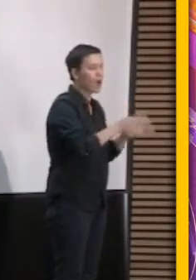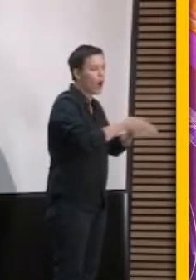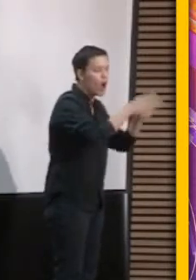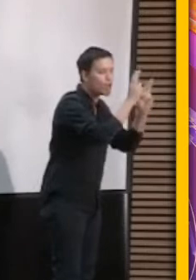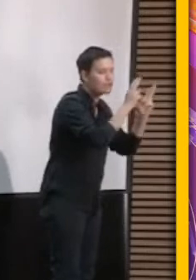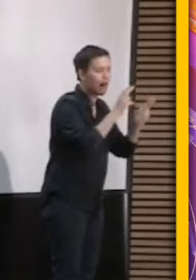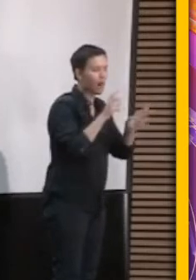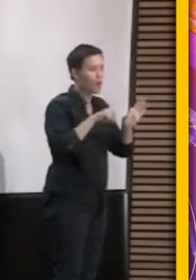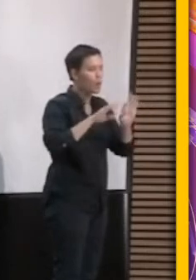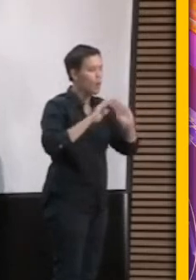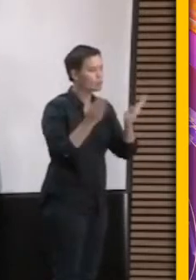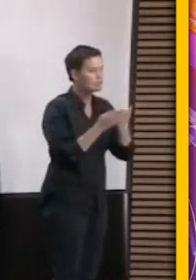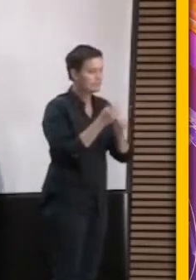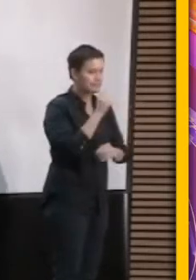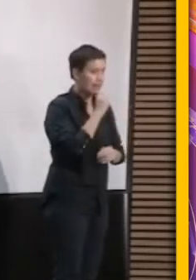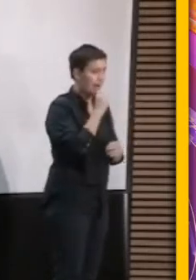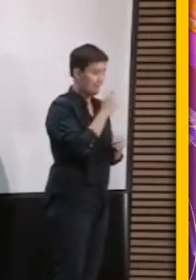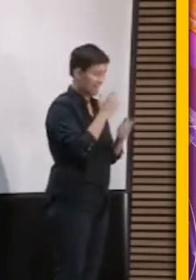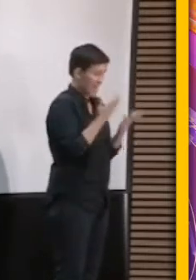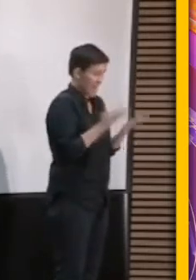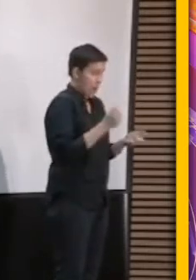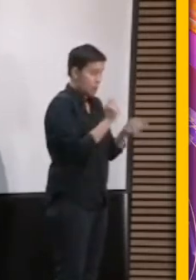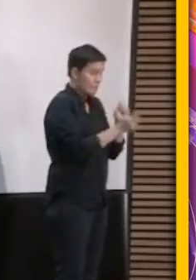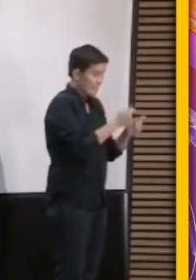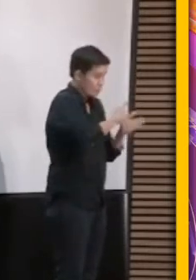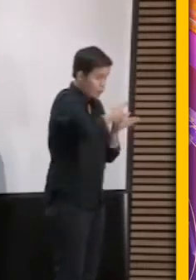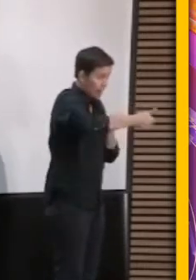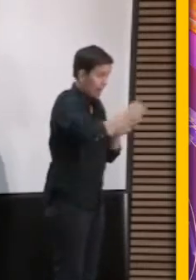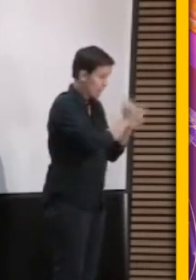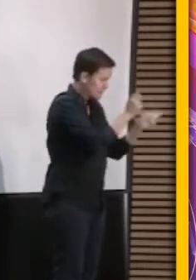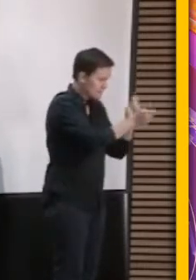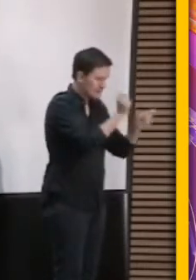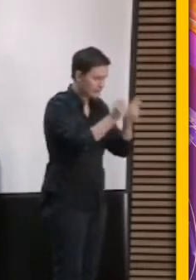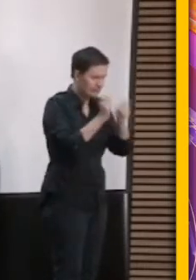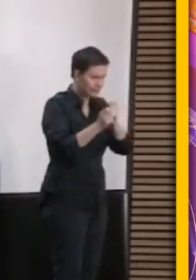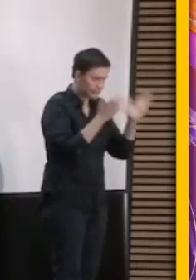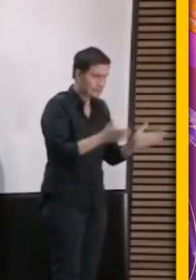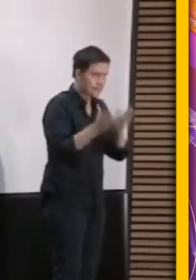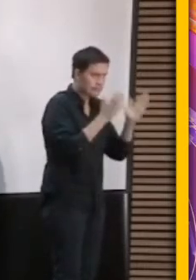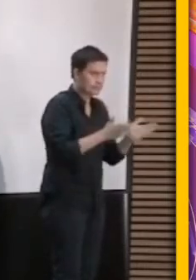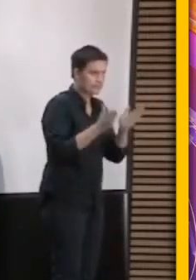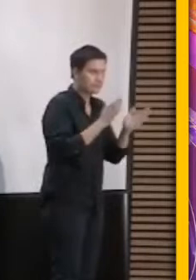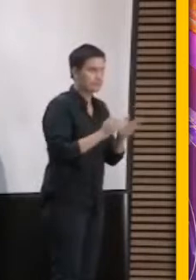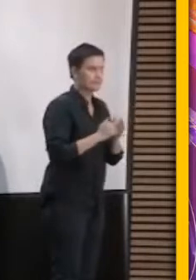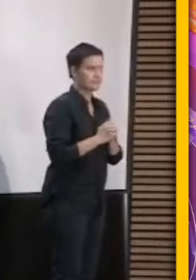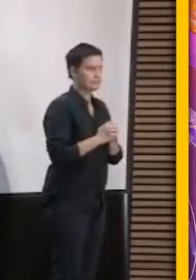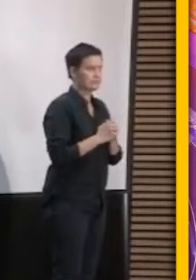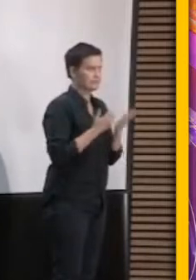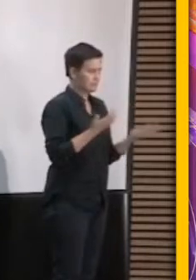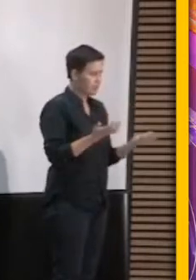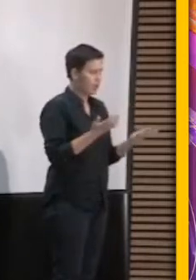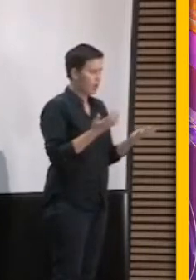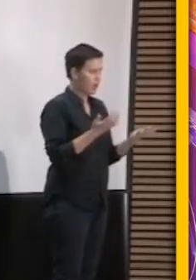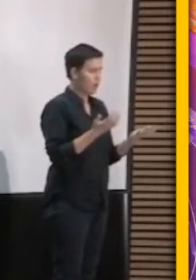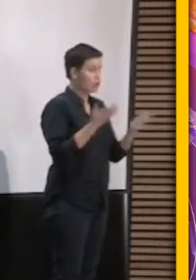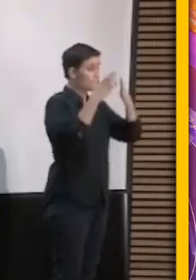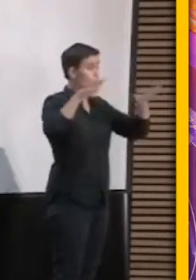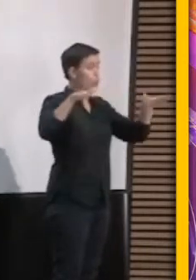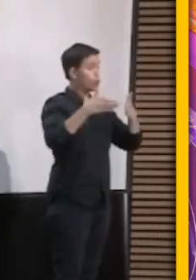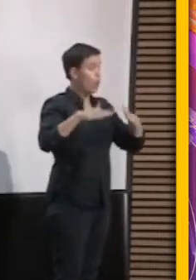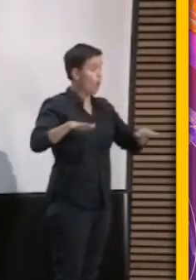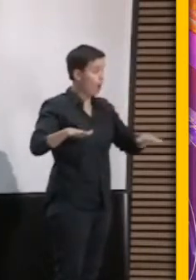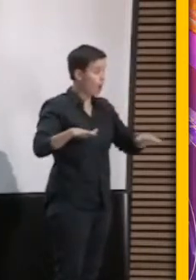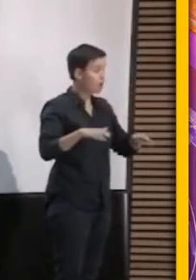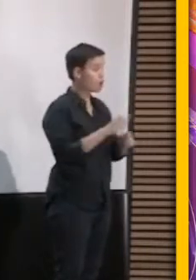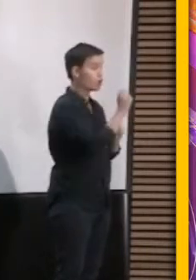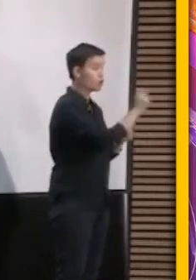contact tracing consistently at the standard we intended this past week to quickly show there are no more cases in Tokoroa,